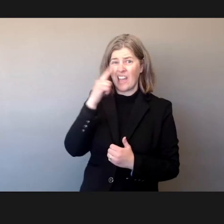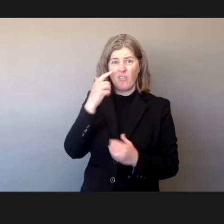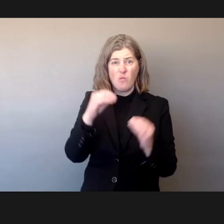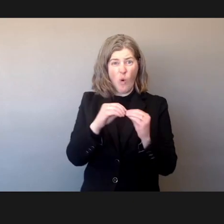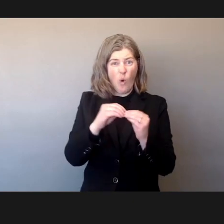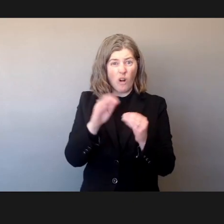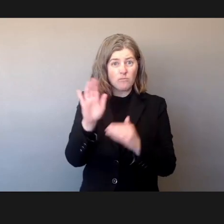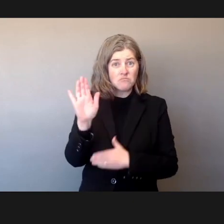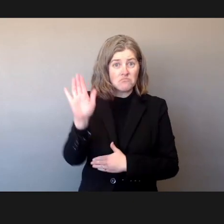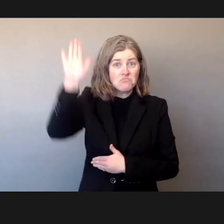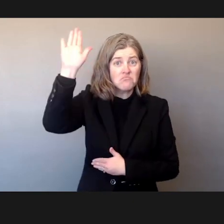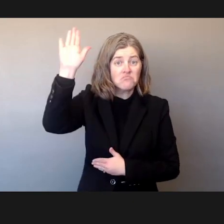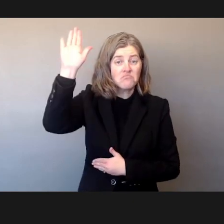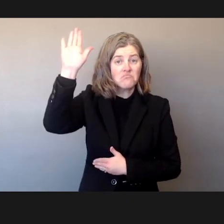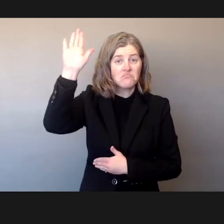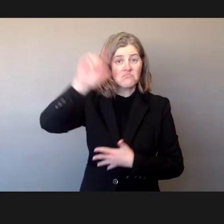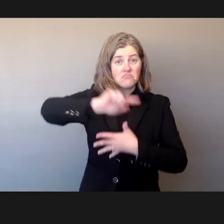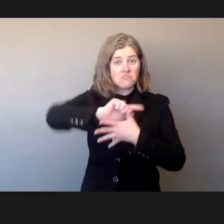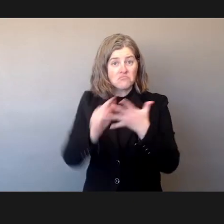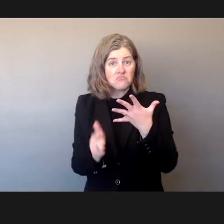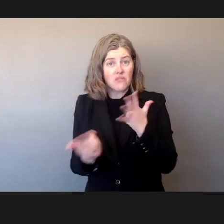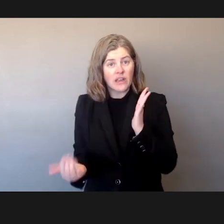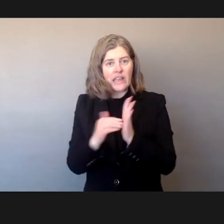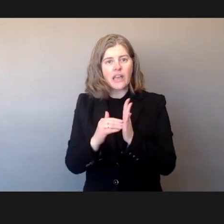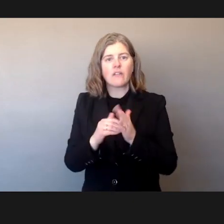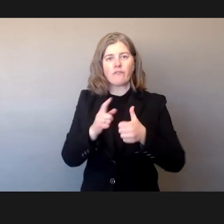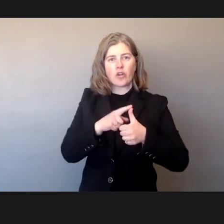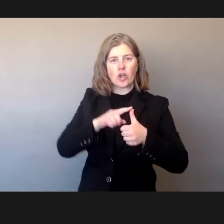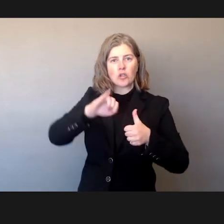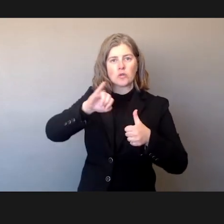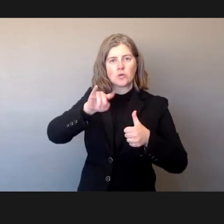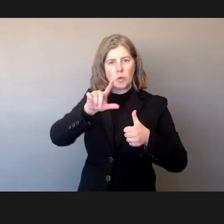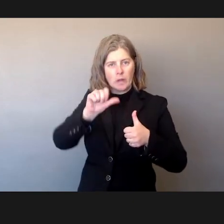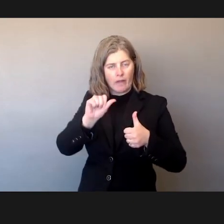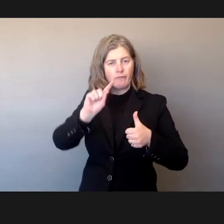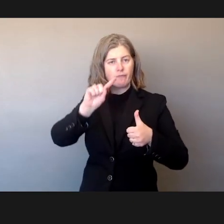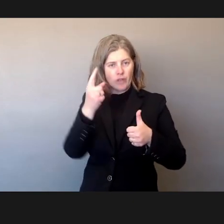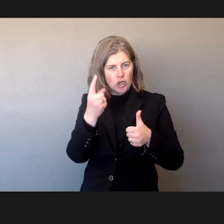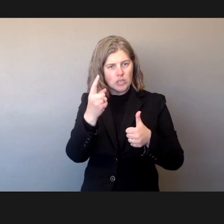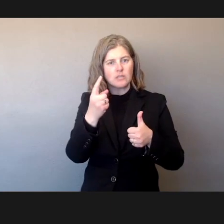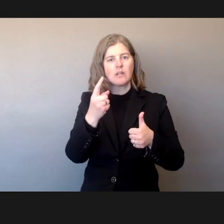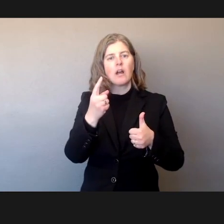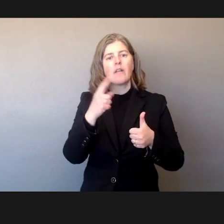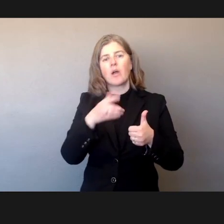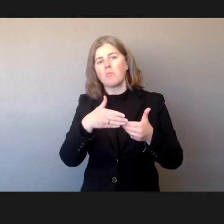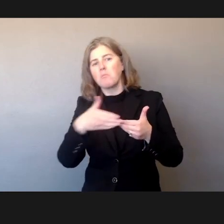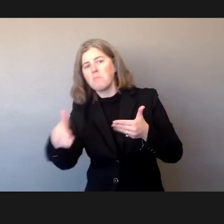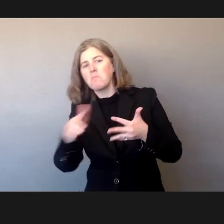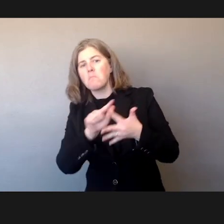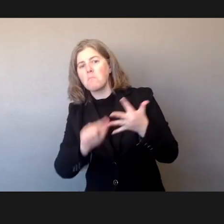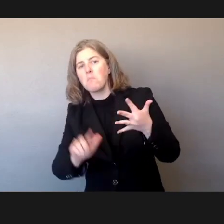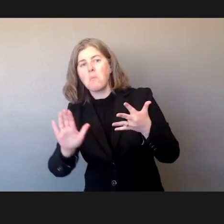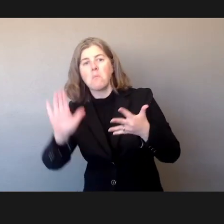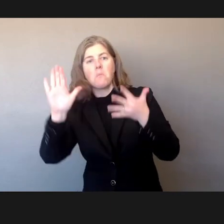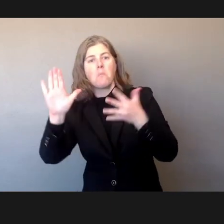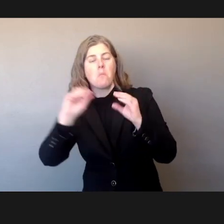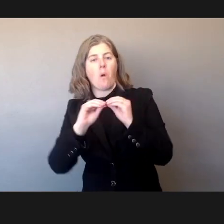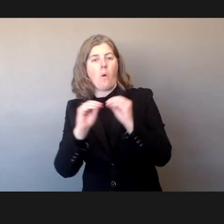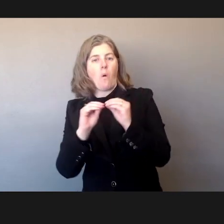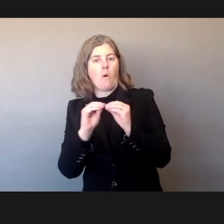like to raise their hand, we'll go to Julia Goldberg's question first, and then I'll take any other